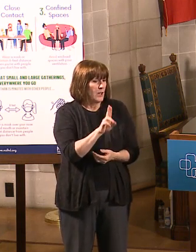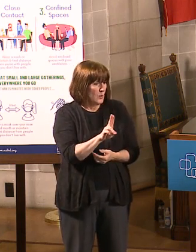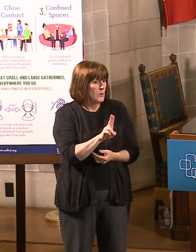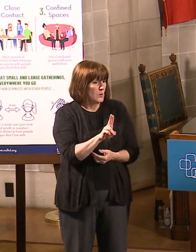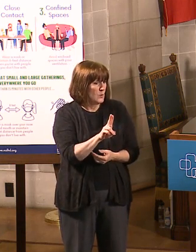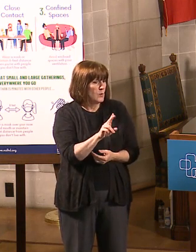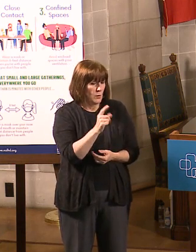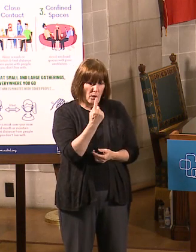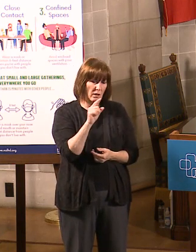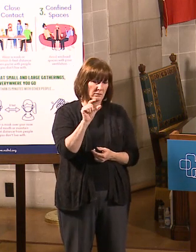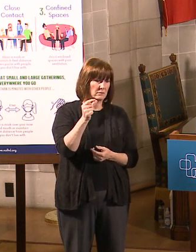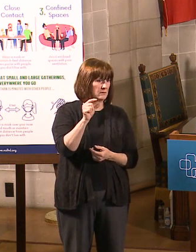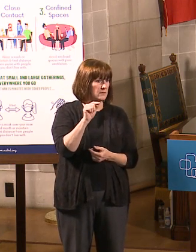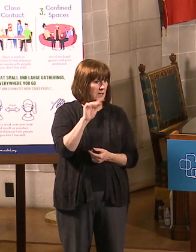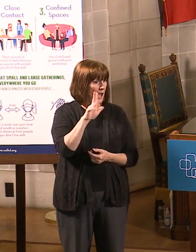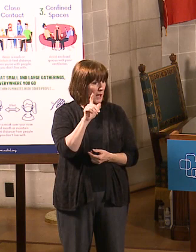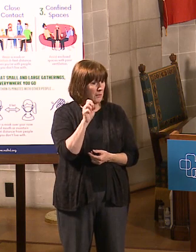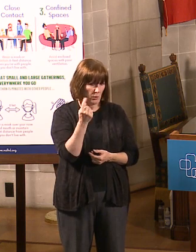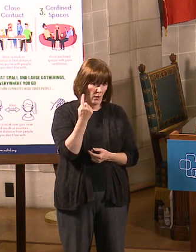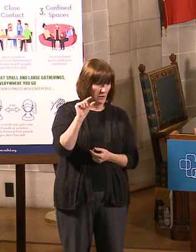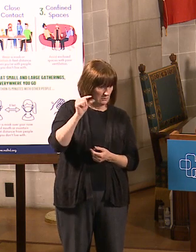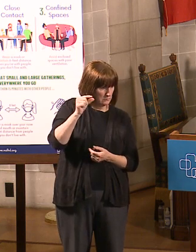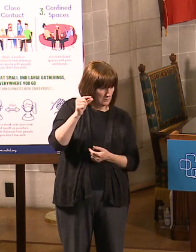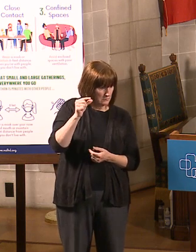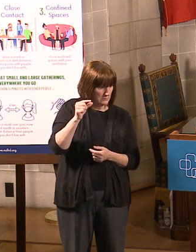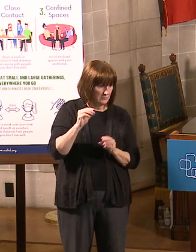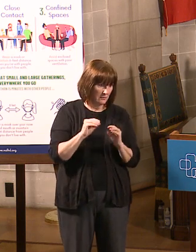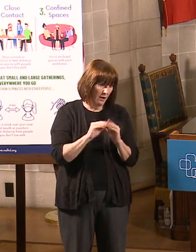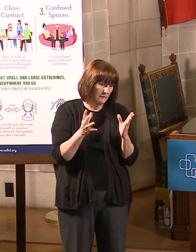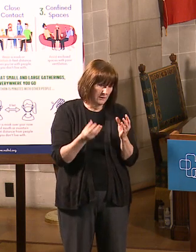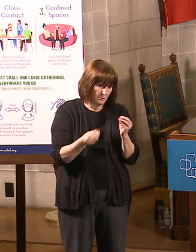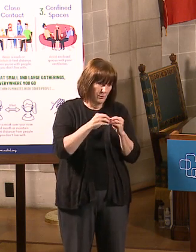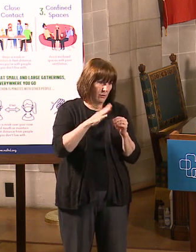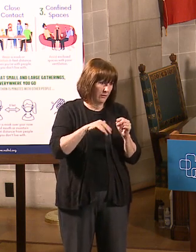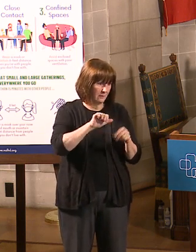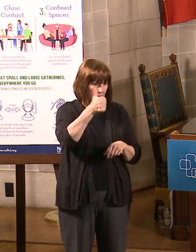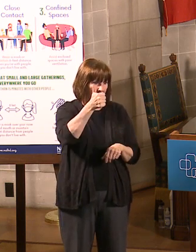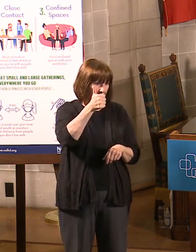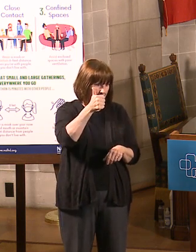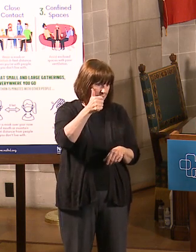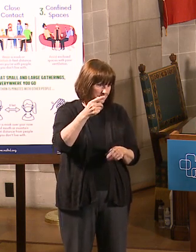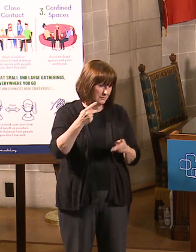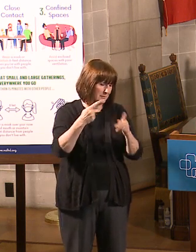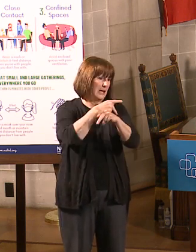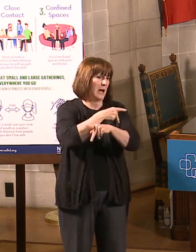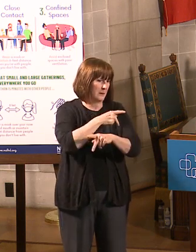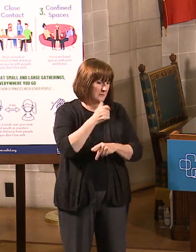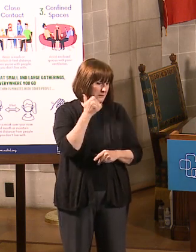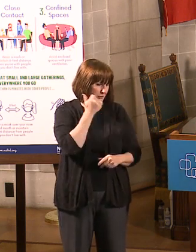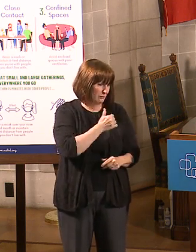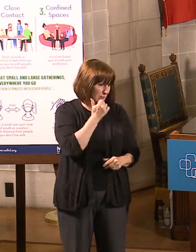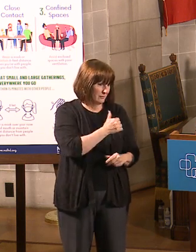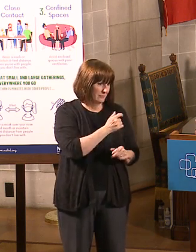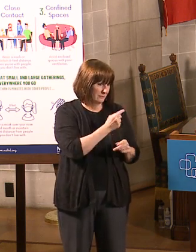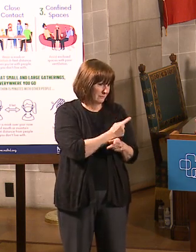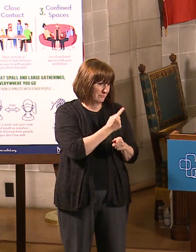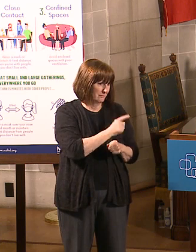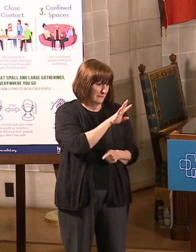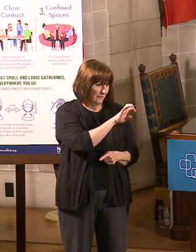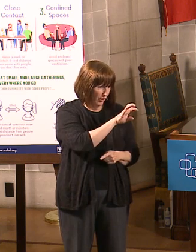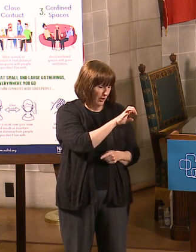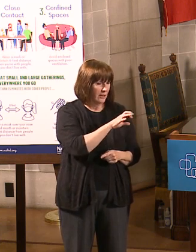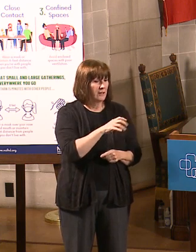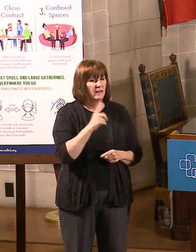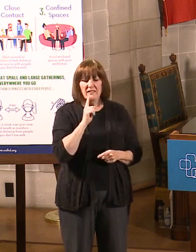international unit tablet, which is obviously more than 10 times the recommended daily allowance,